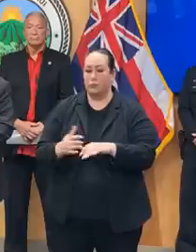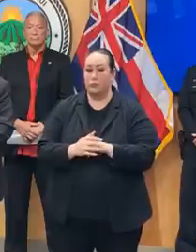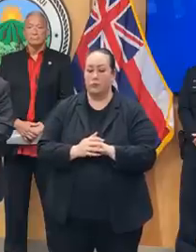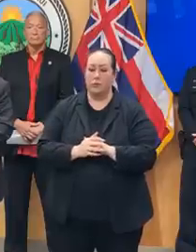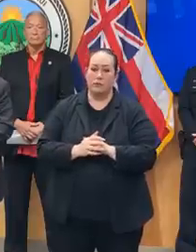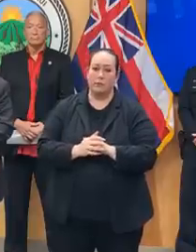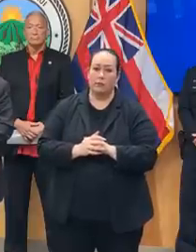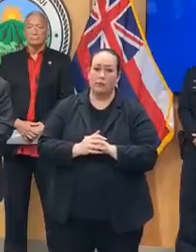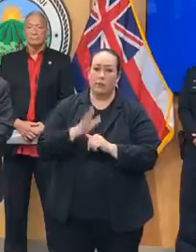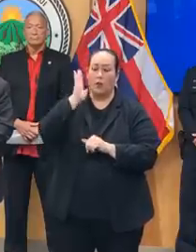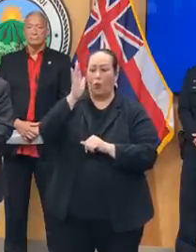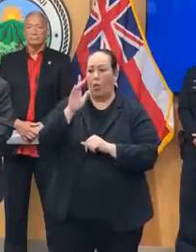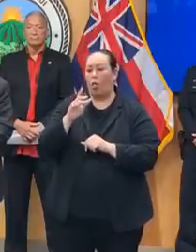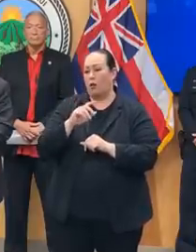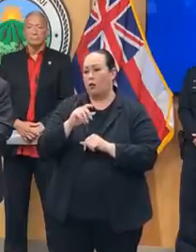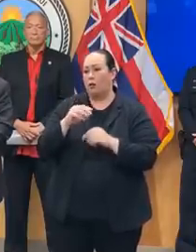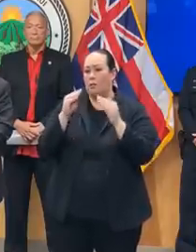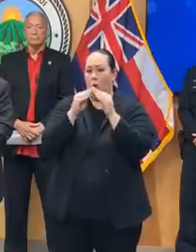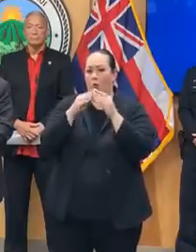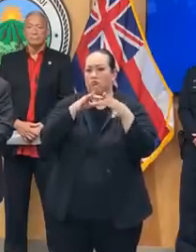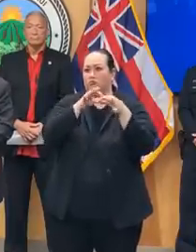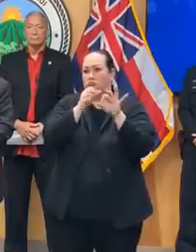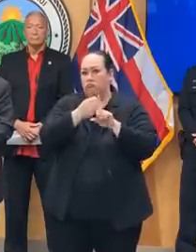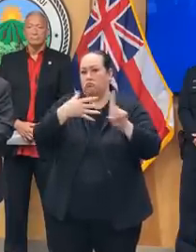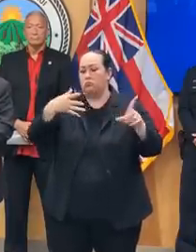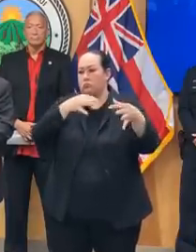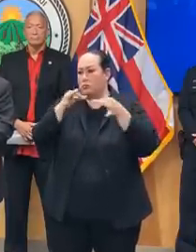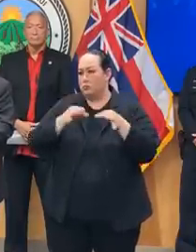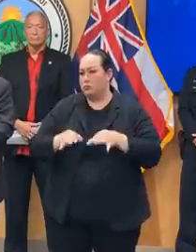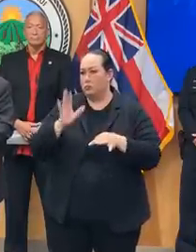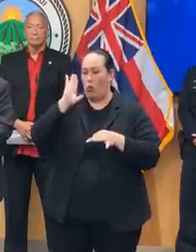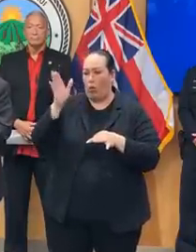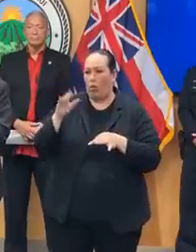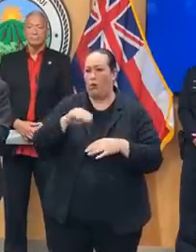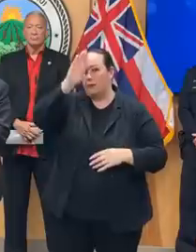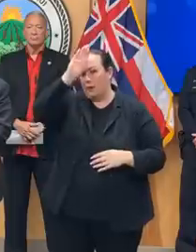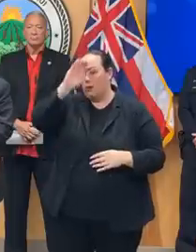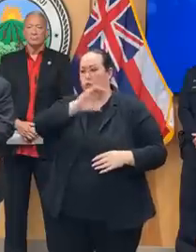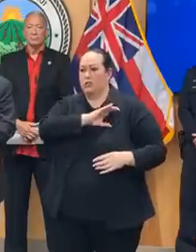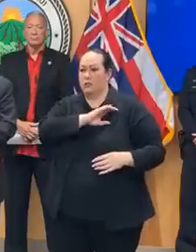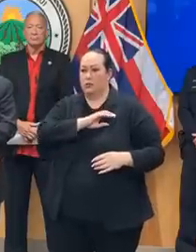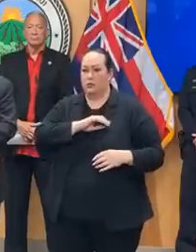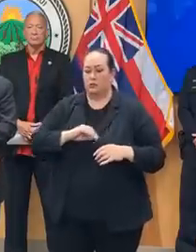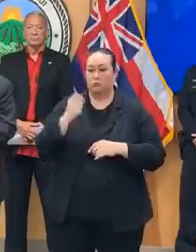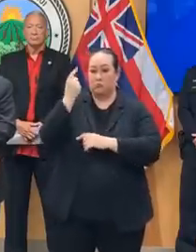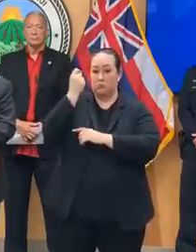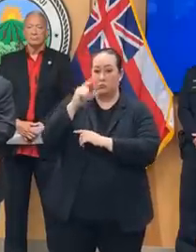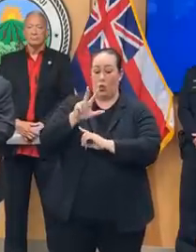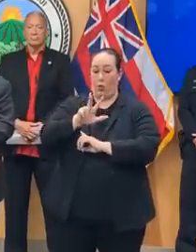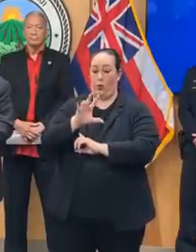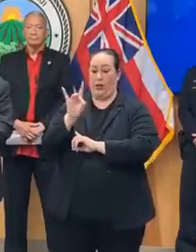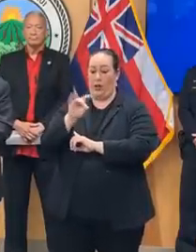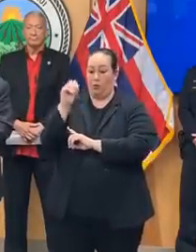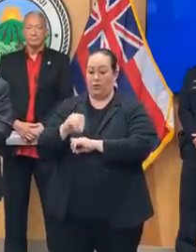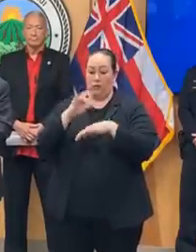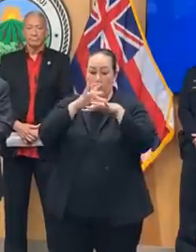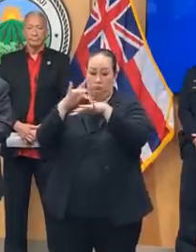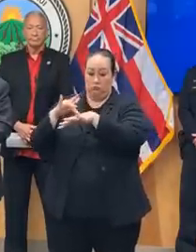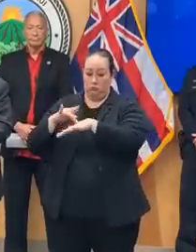from our distinguished leaders in police and fire. 38% of the territory has been covered. They are